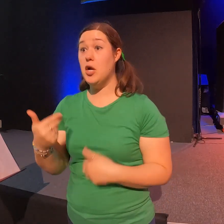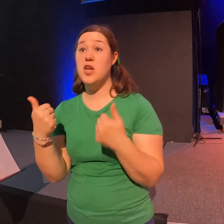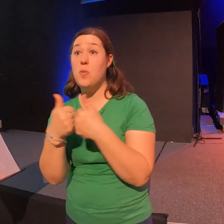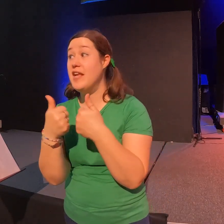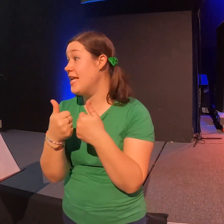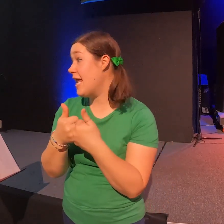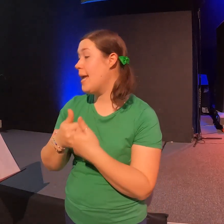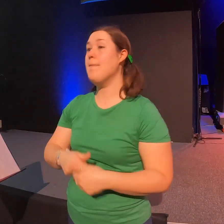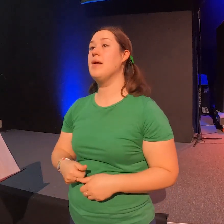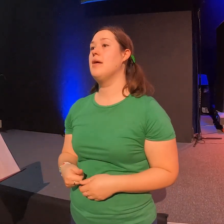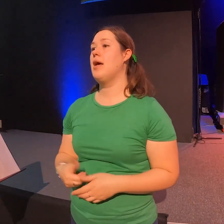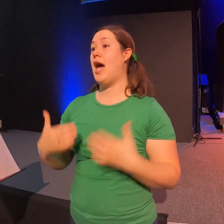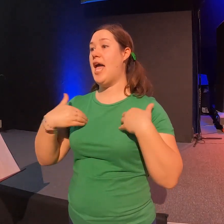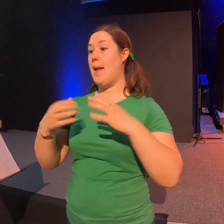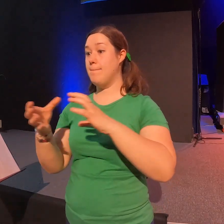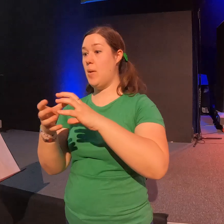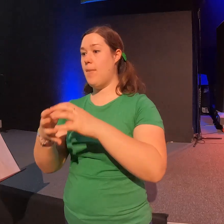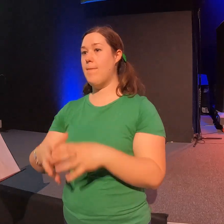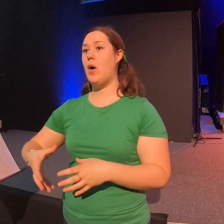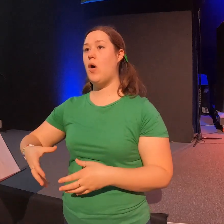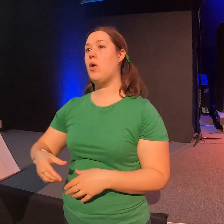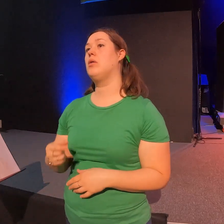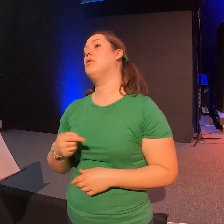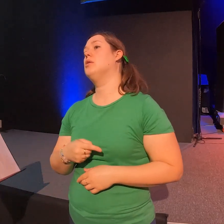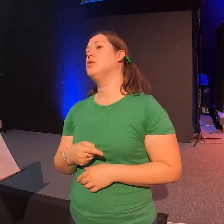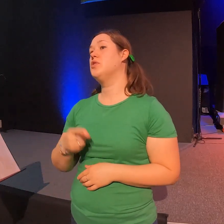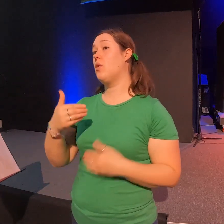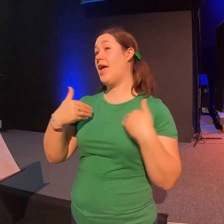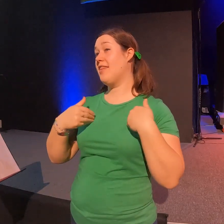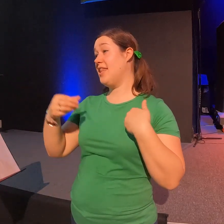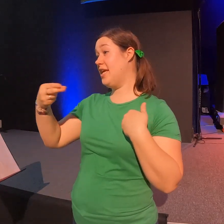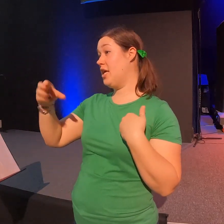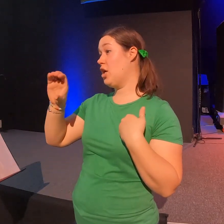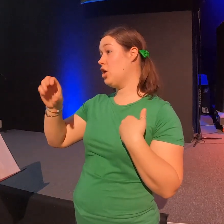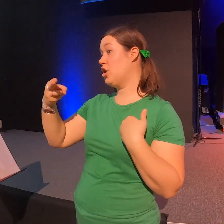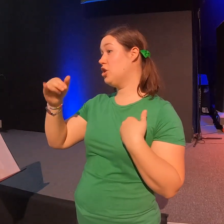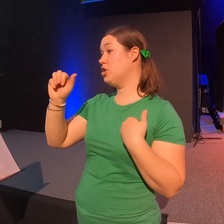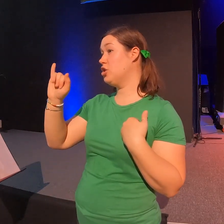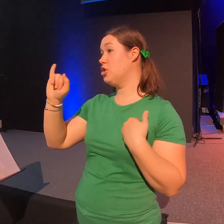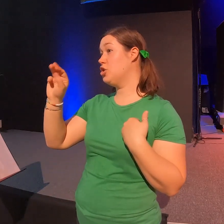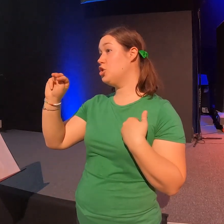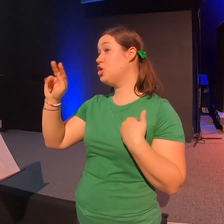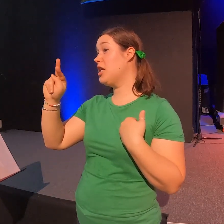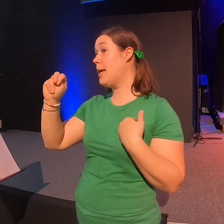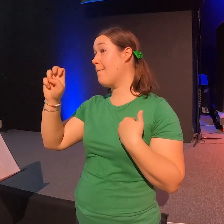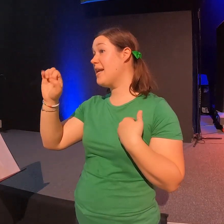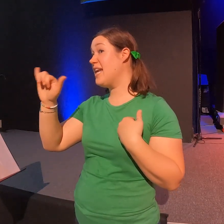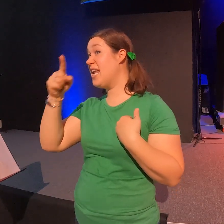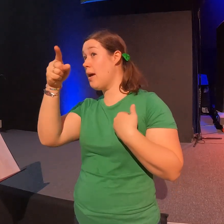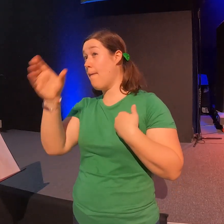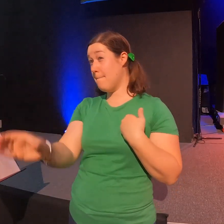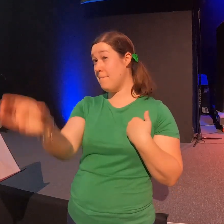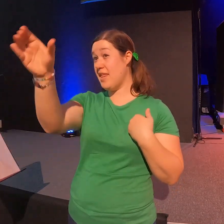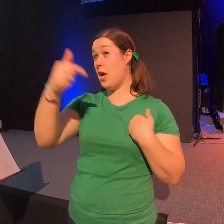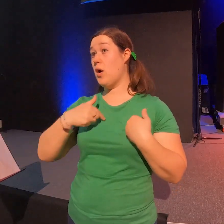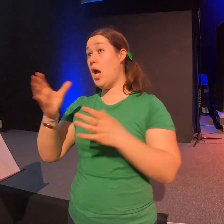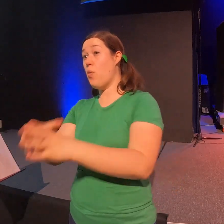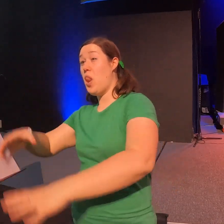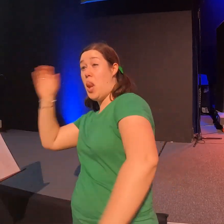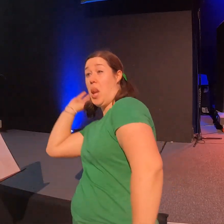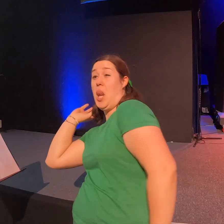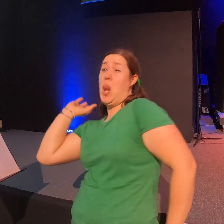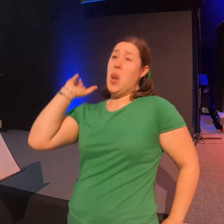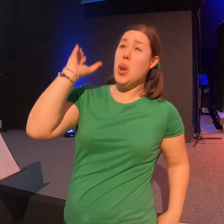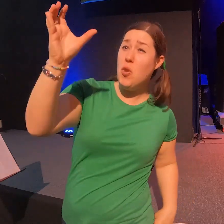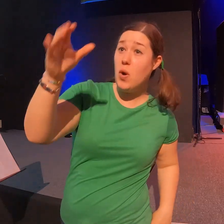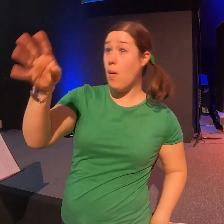at this chimney, which was my imaginary catcher. And I would imagine it was the bottom of the ninth in the World Series, the last game. It